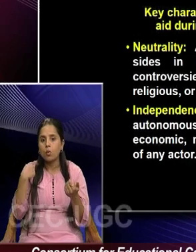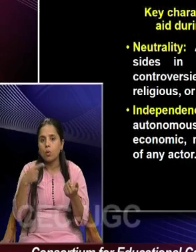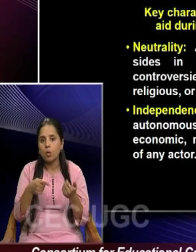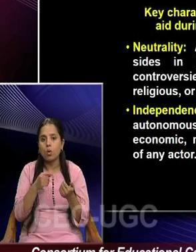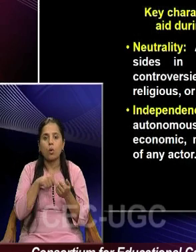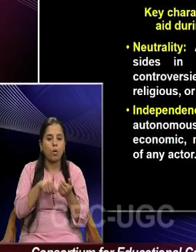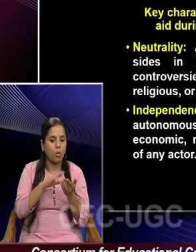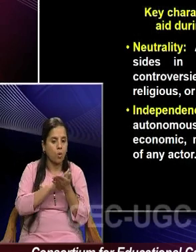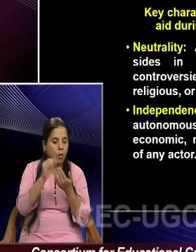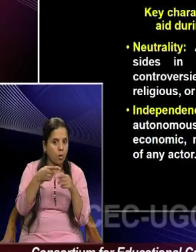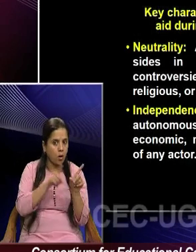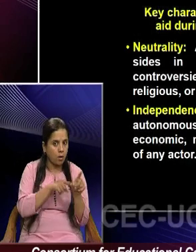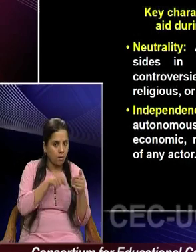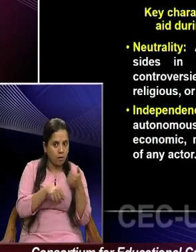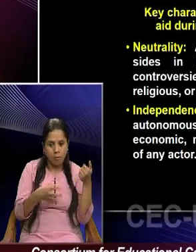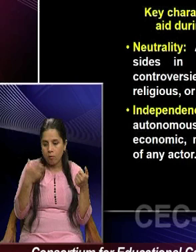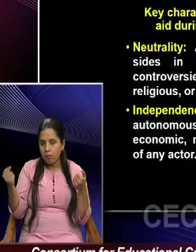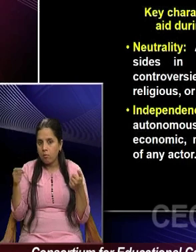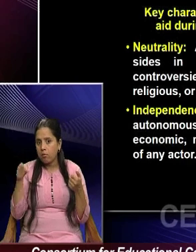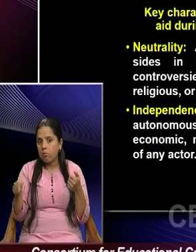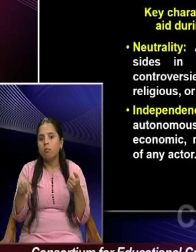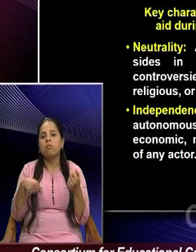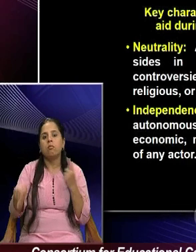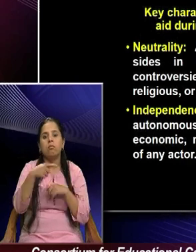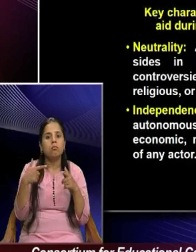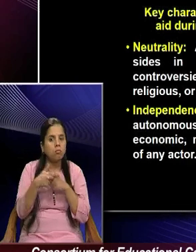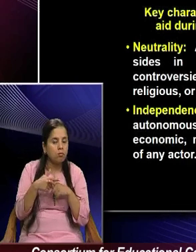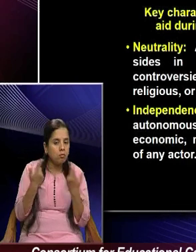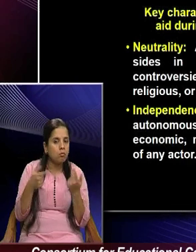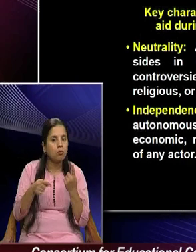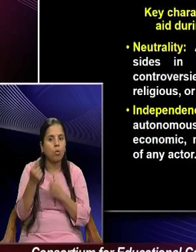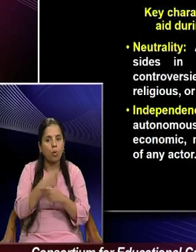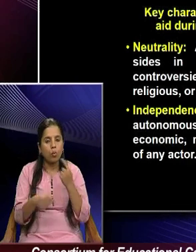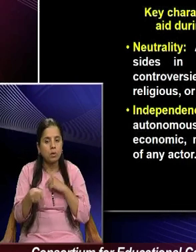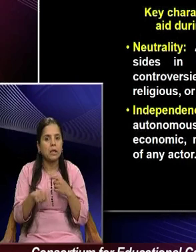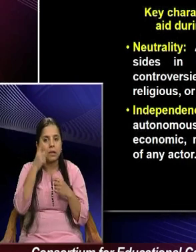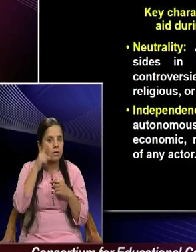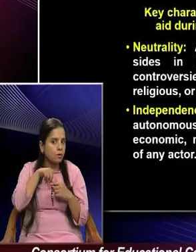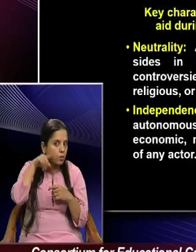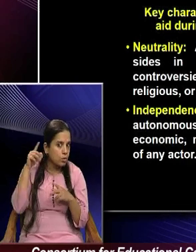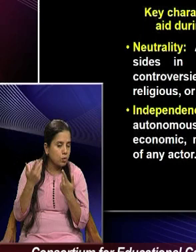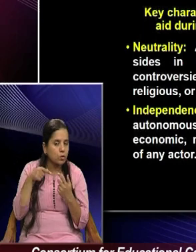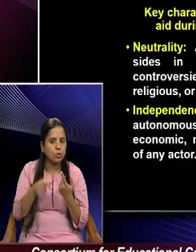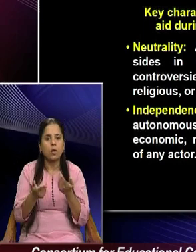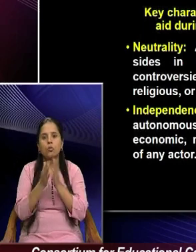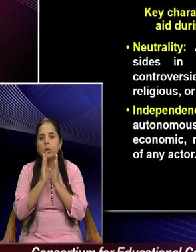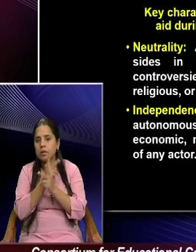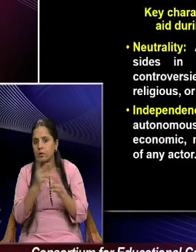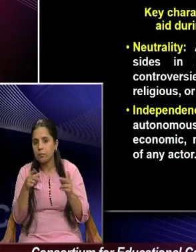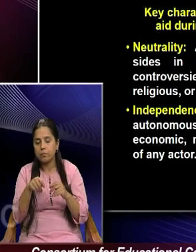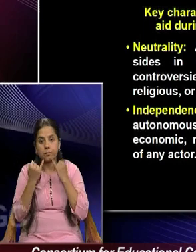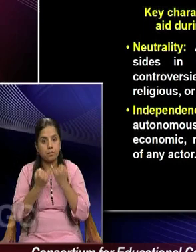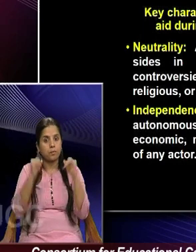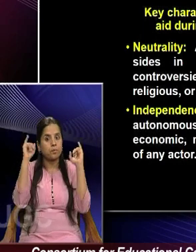hostilities or engage in controversies of a political, racial, religious, or ideological nature.